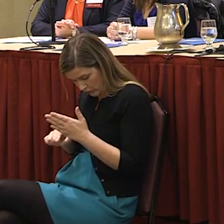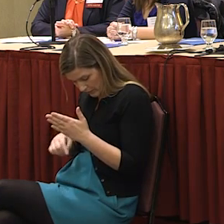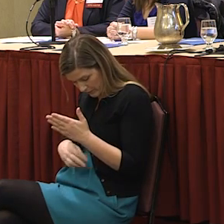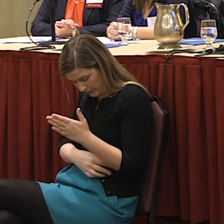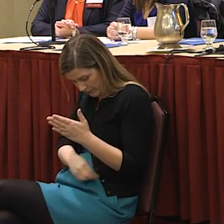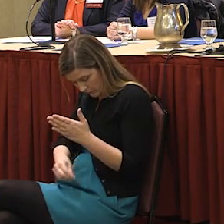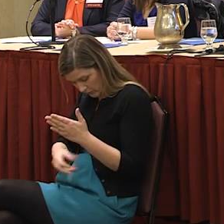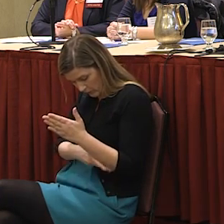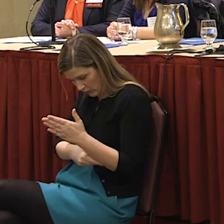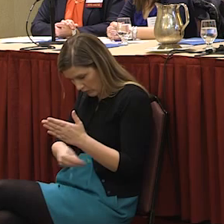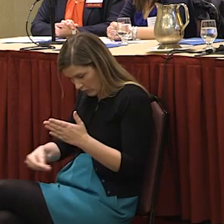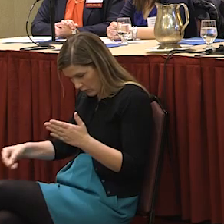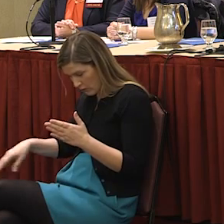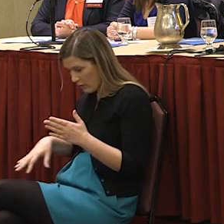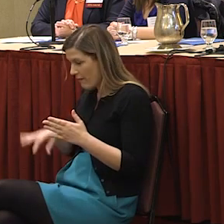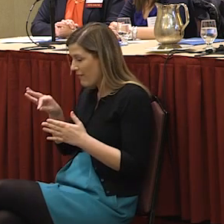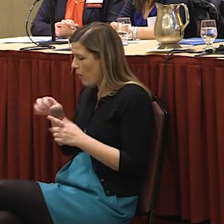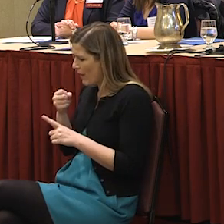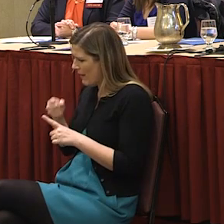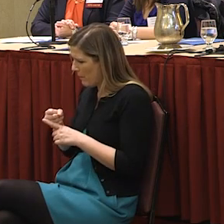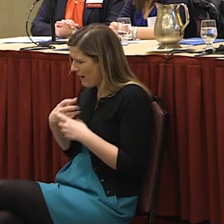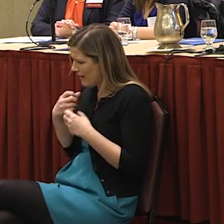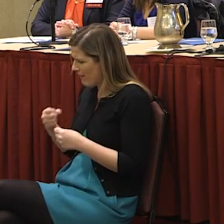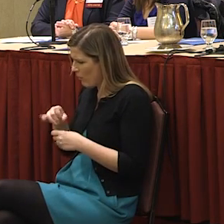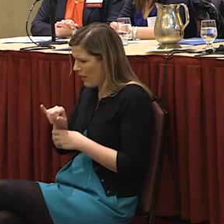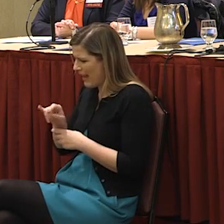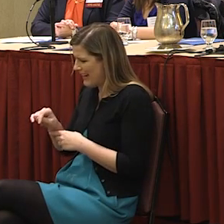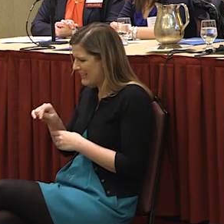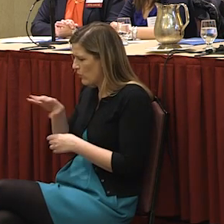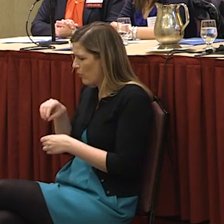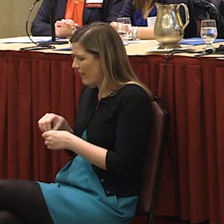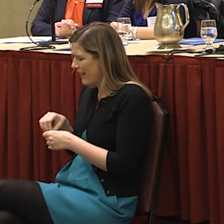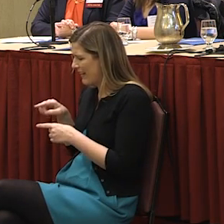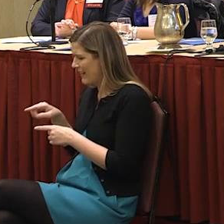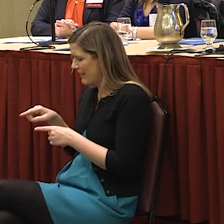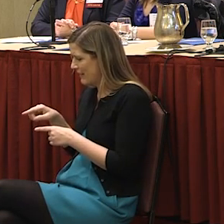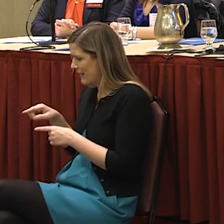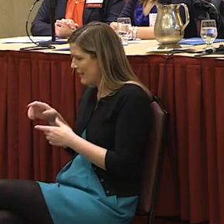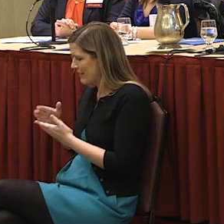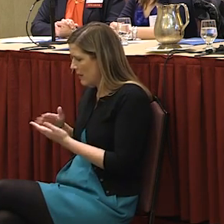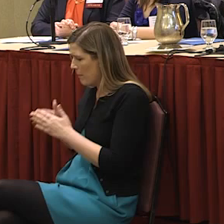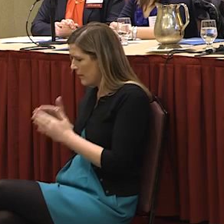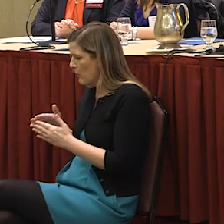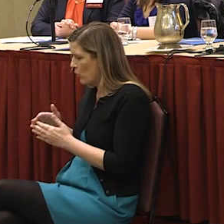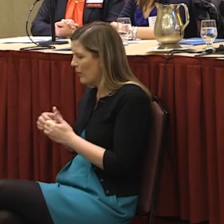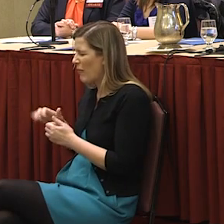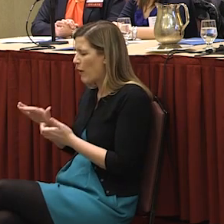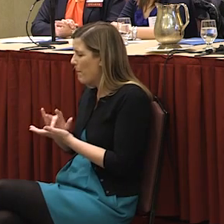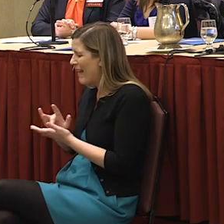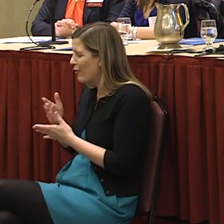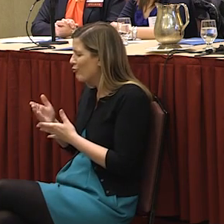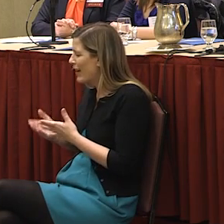you want understanding the impact of health, IT in underserved communities with the electronic medical records. So there's a